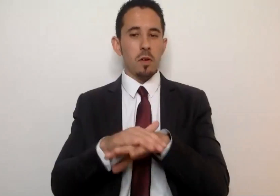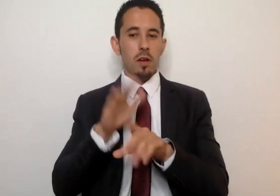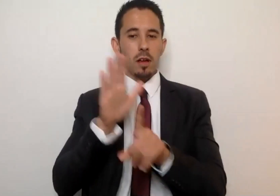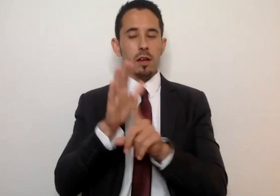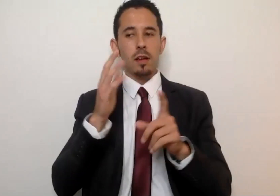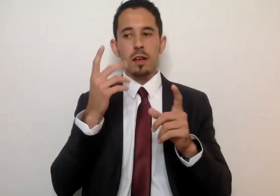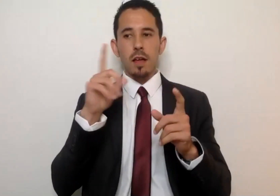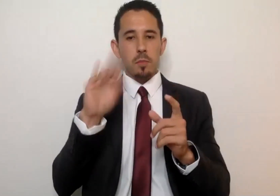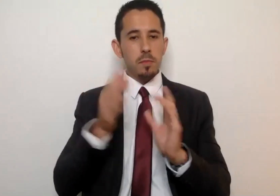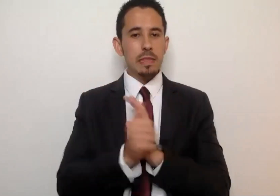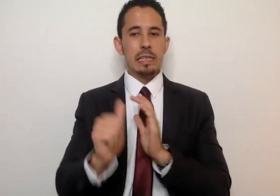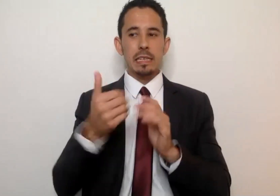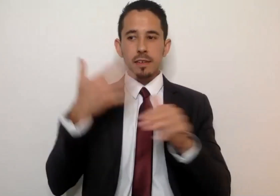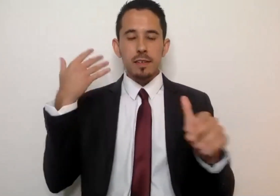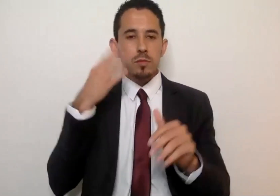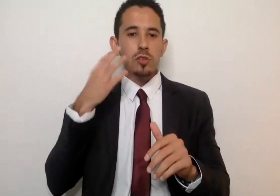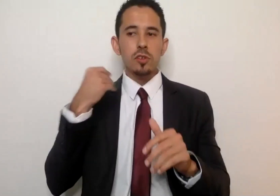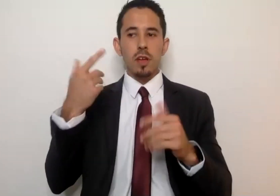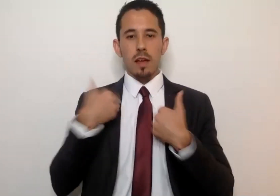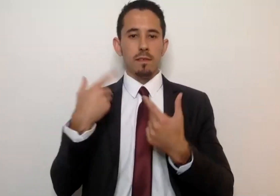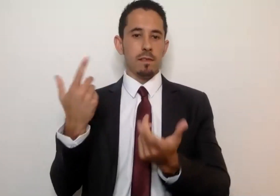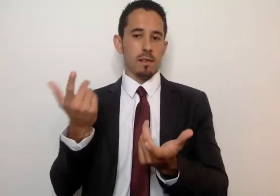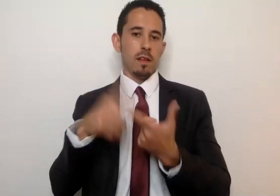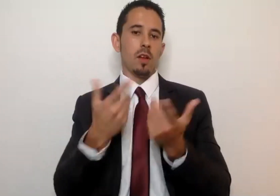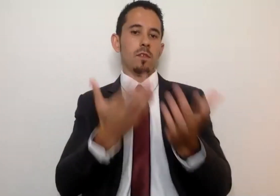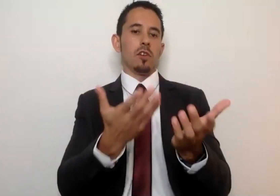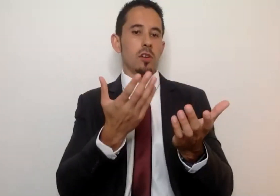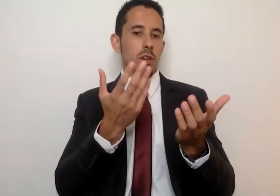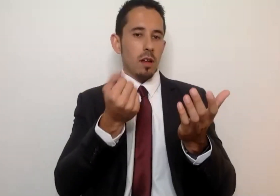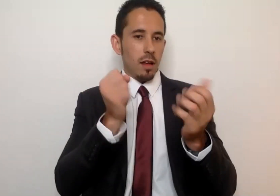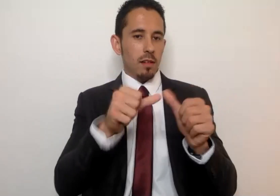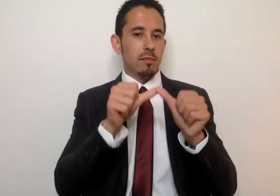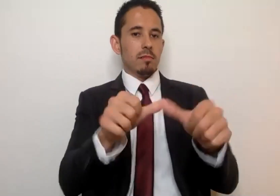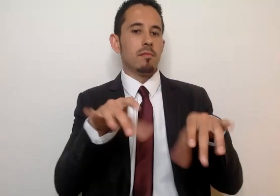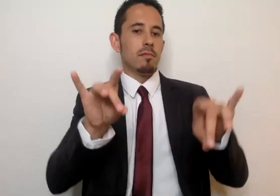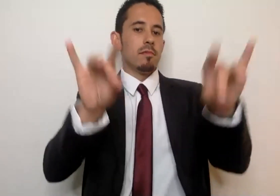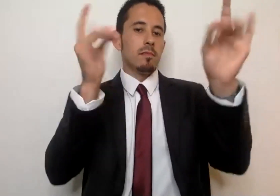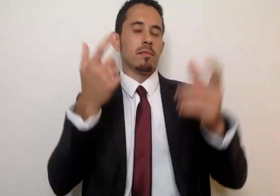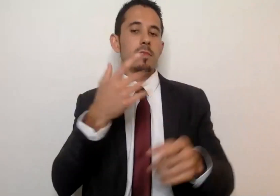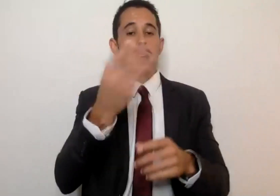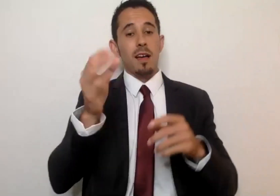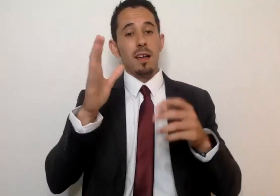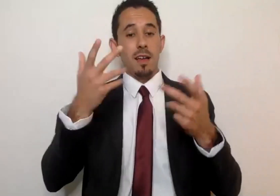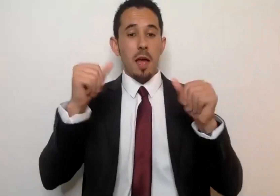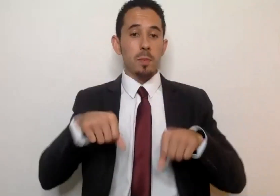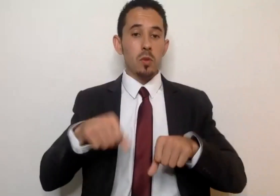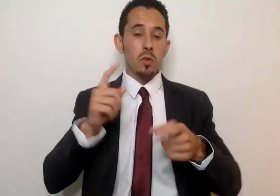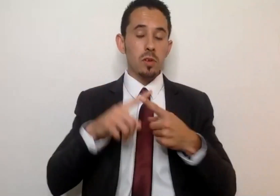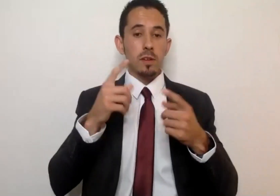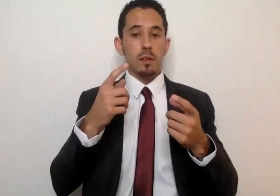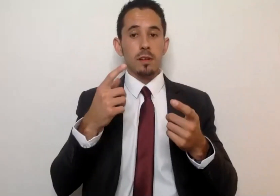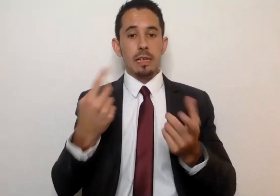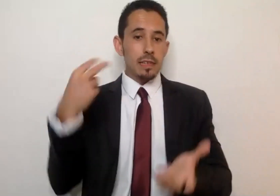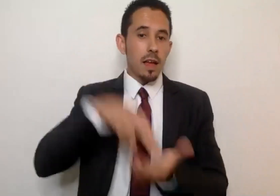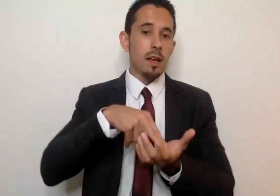I think really it just depends on your lab skills and the experience that you bring to the table and that you offer that you can continue to grow